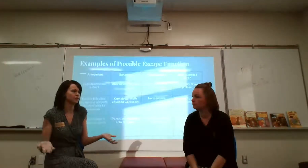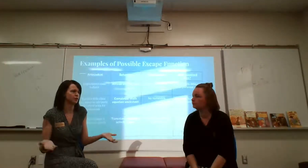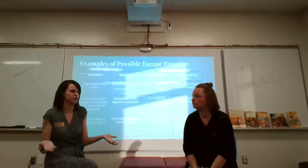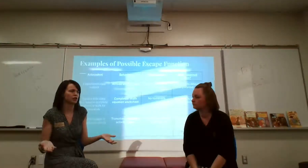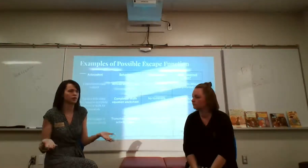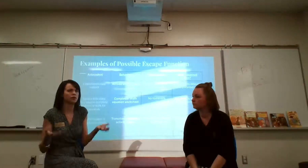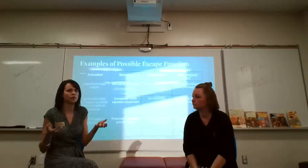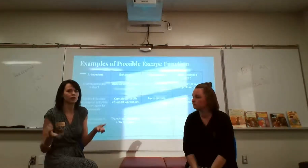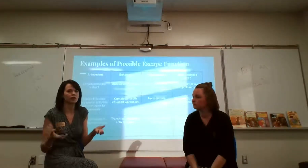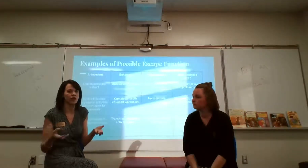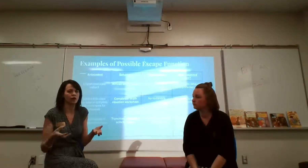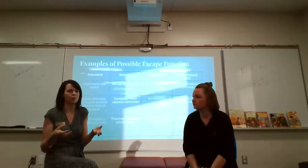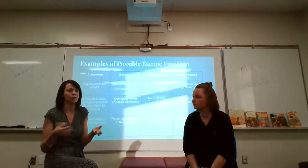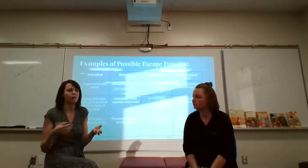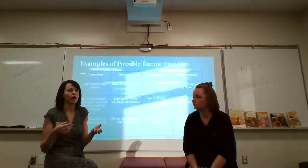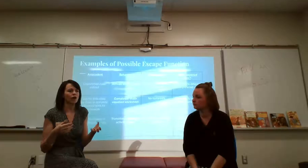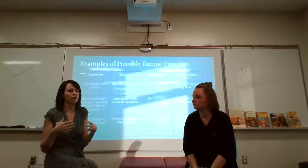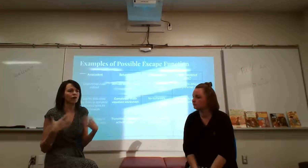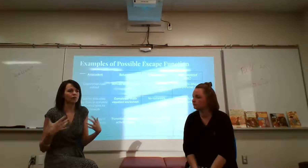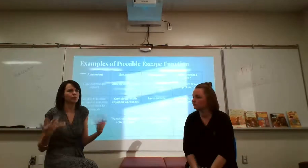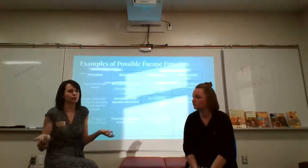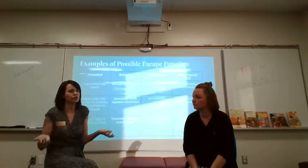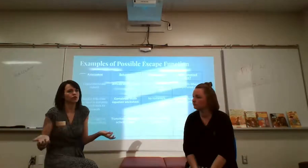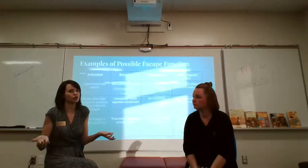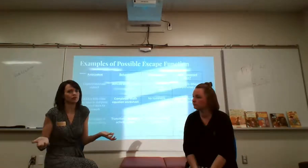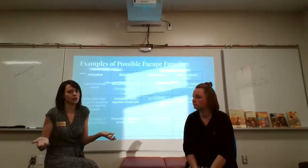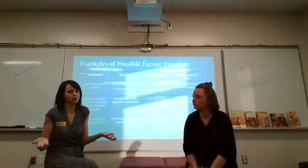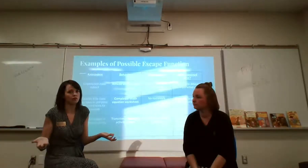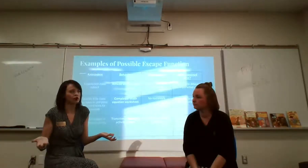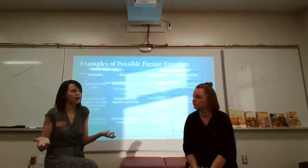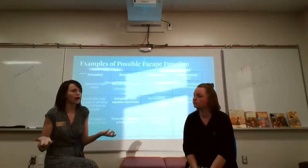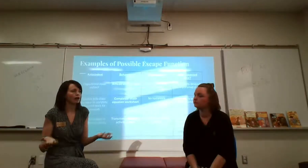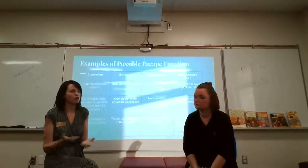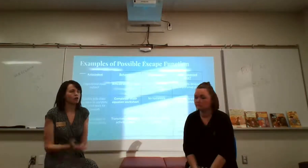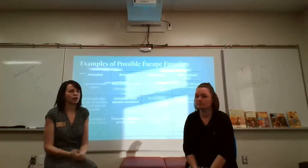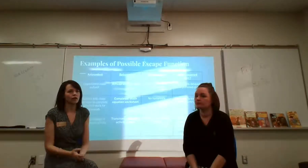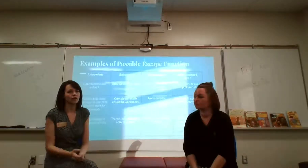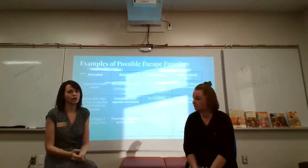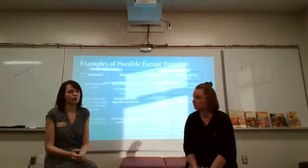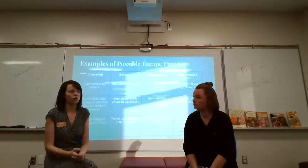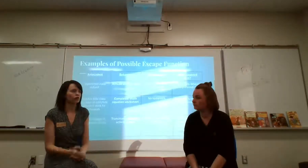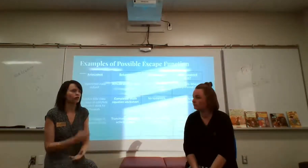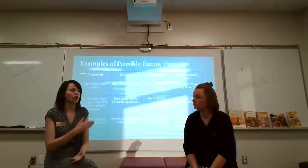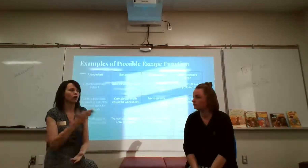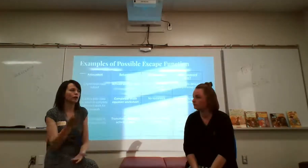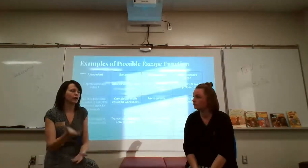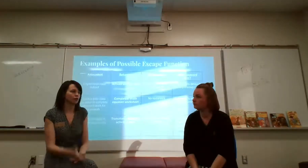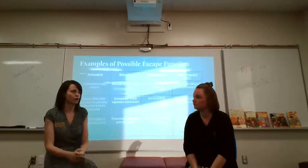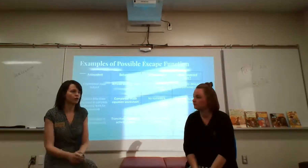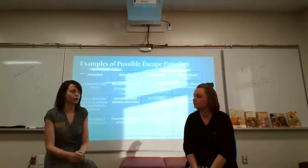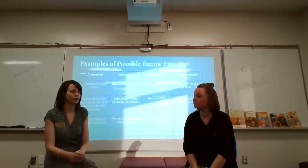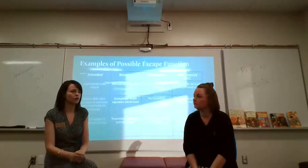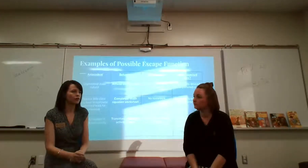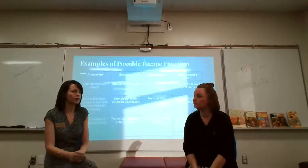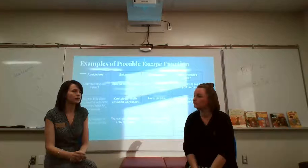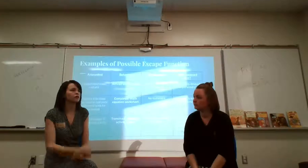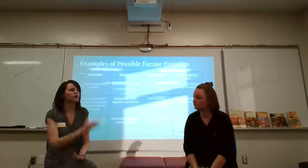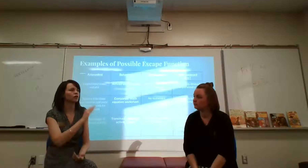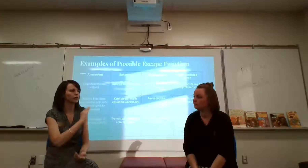in general. We believe that every behavior is a learned behavior. And so, we learn all behavior through reinforcement. So clearly